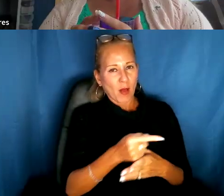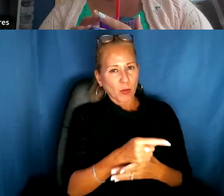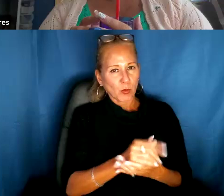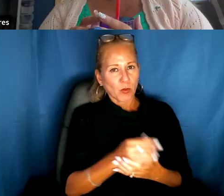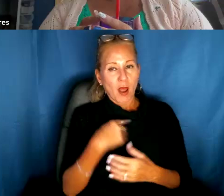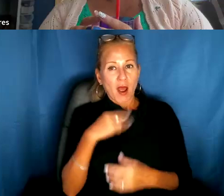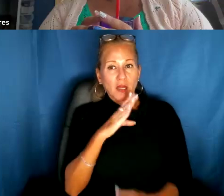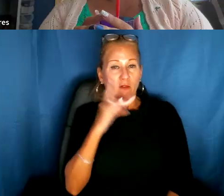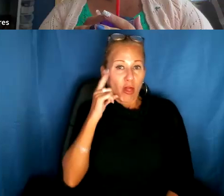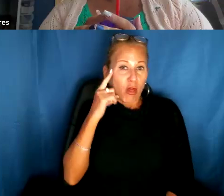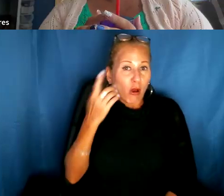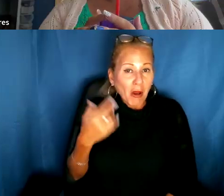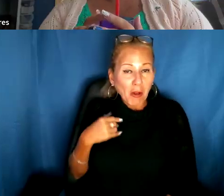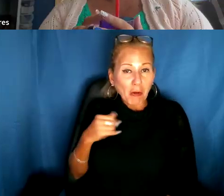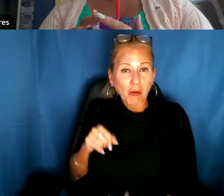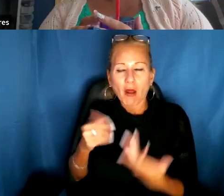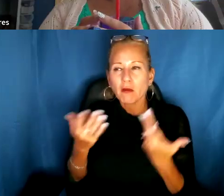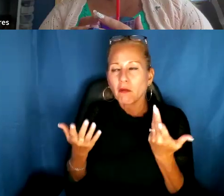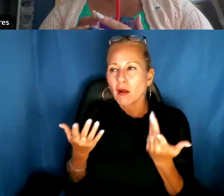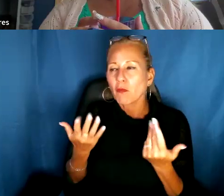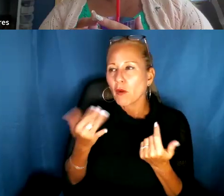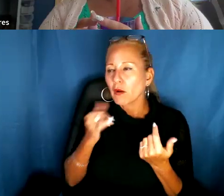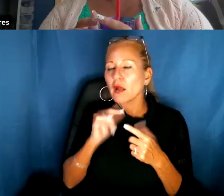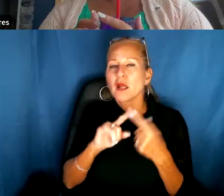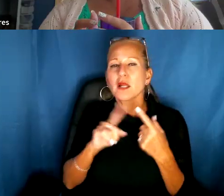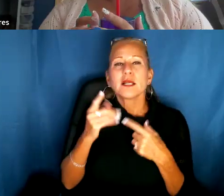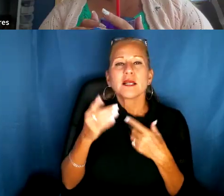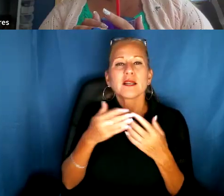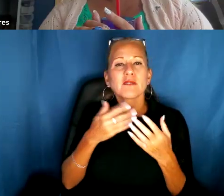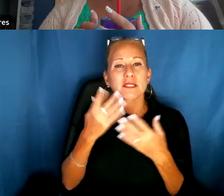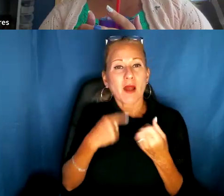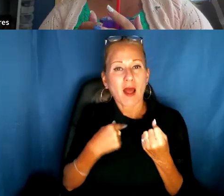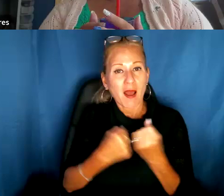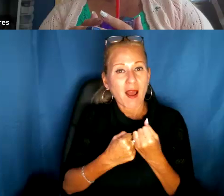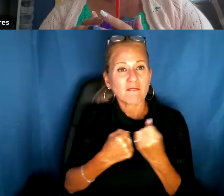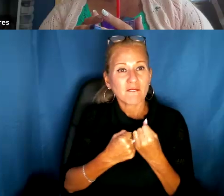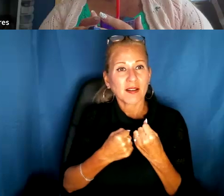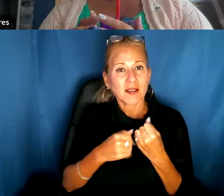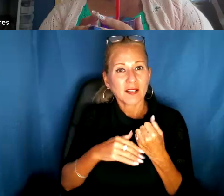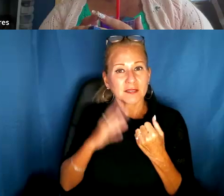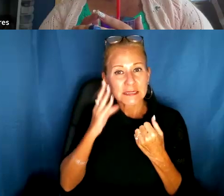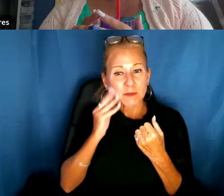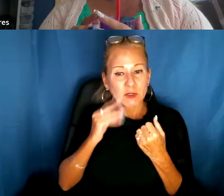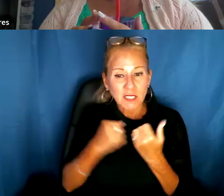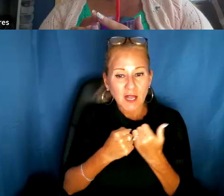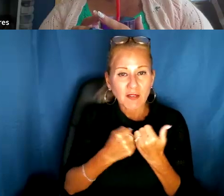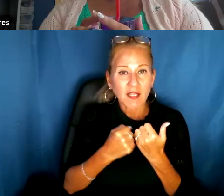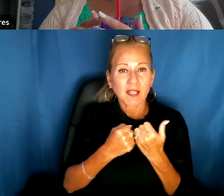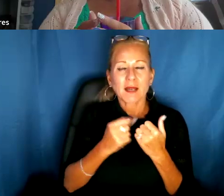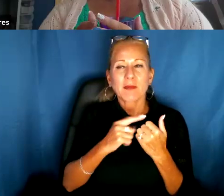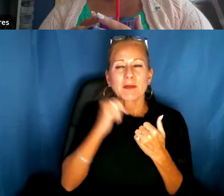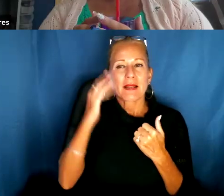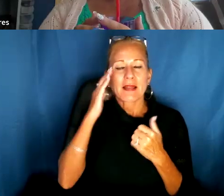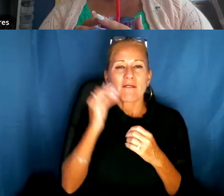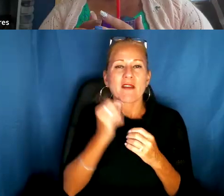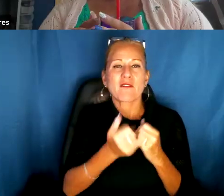And I never even thought of that. So even somebody that's been advocating for themselves for so long doesn't think of all